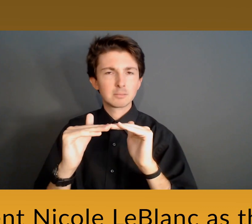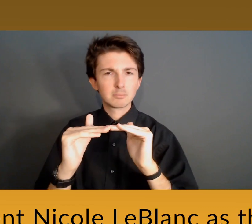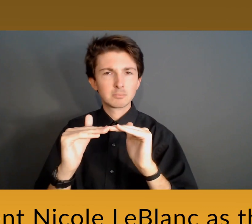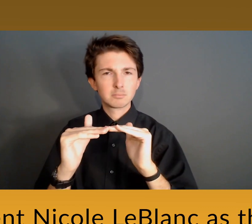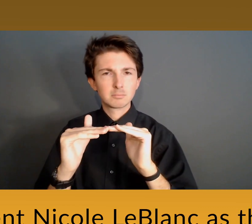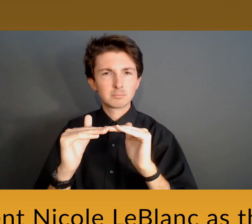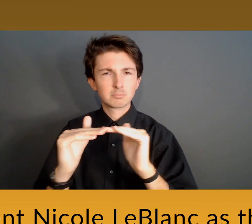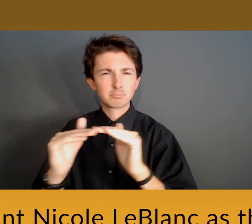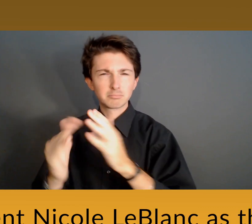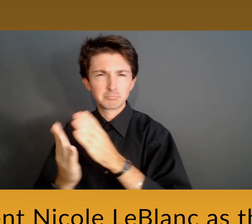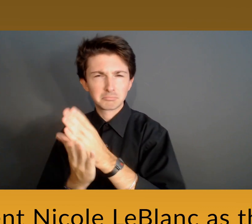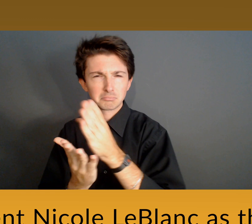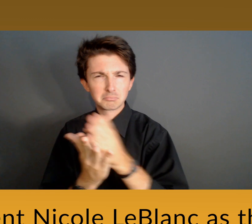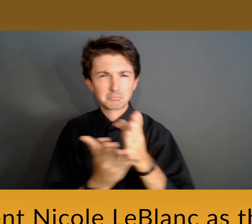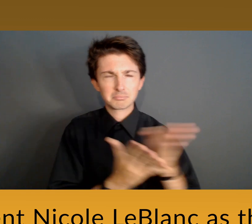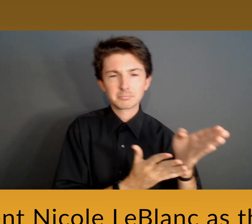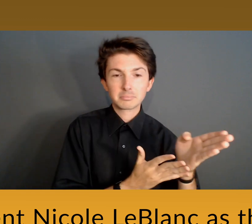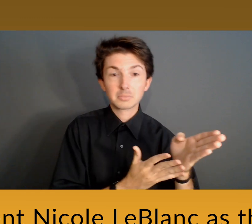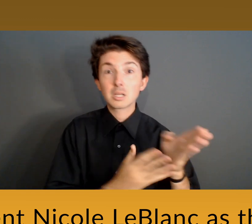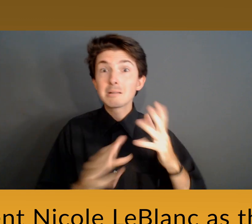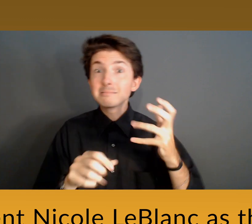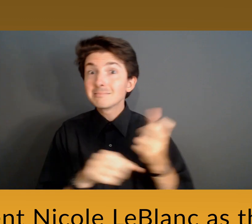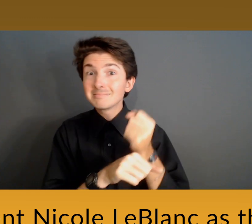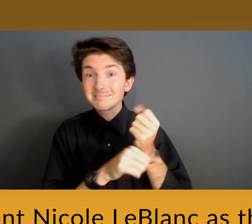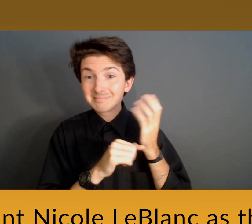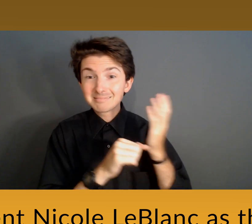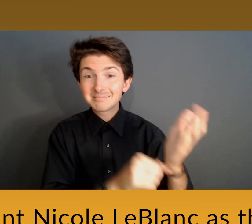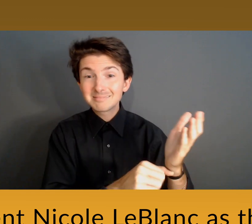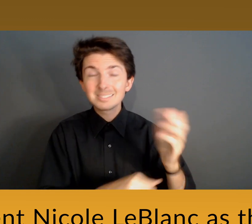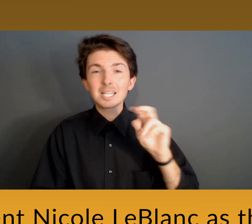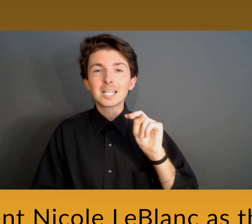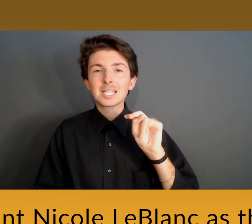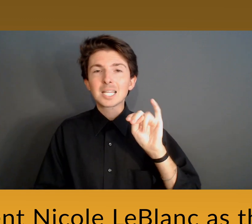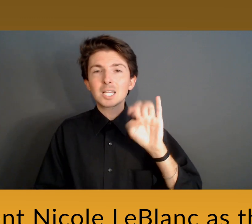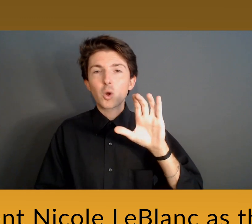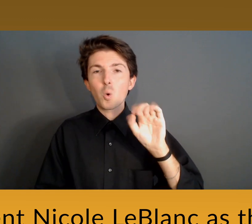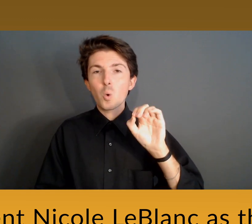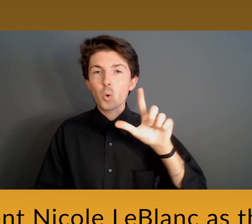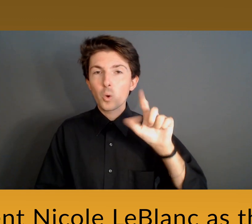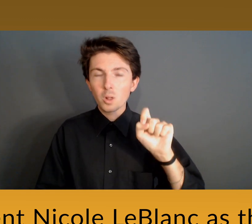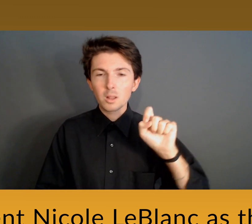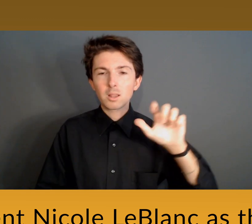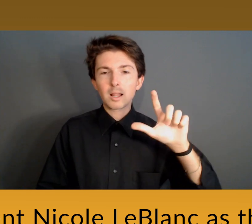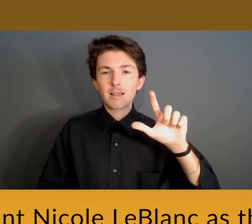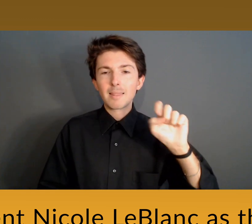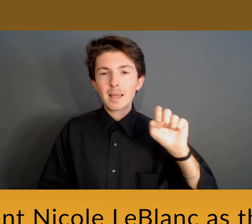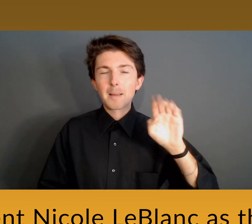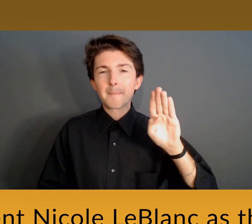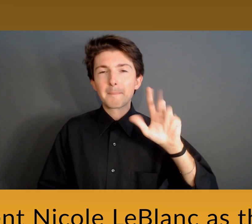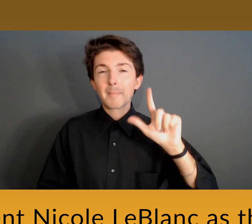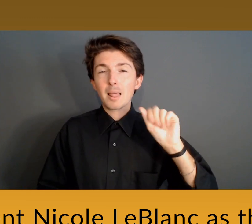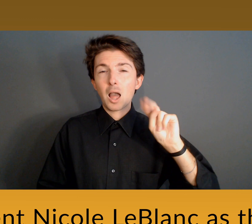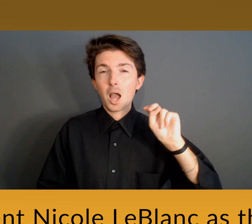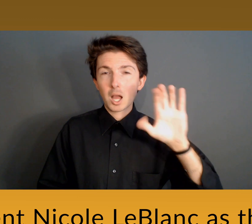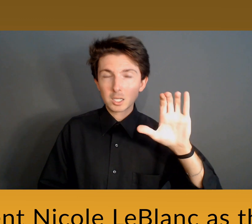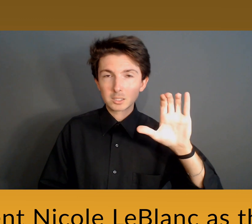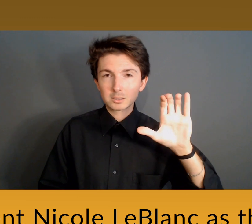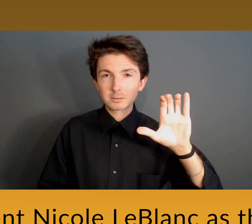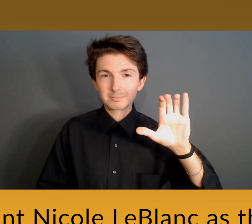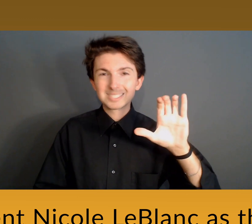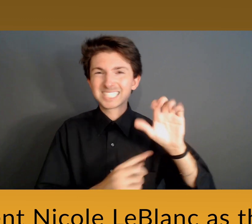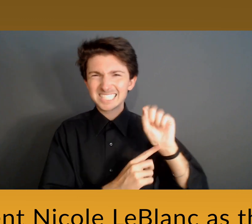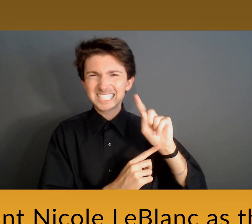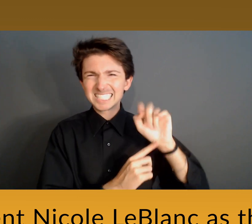am honored to present Nicole LeBlanc as the inaugural recipient of the Steve